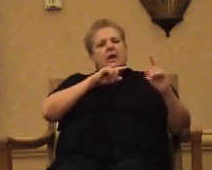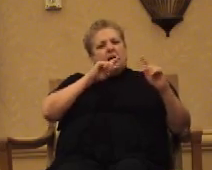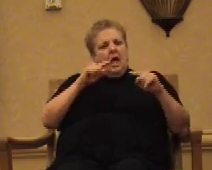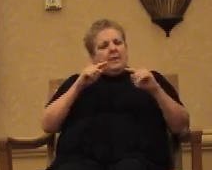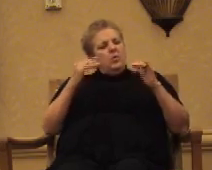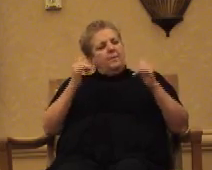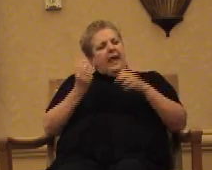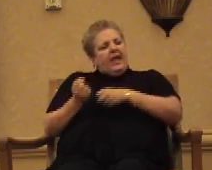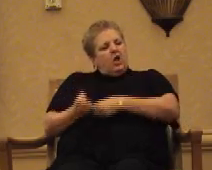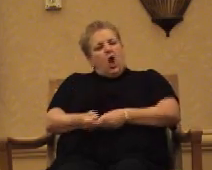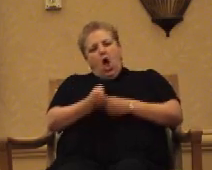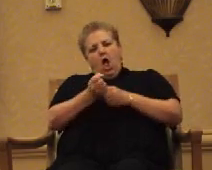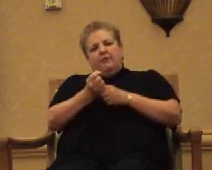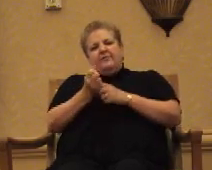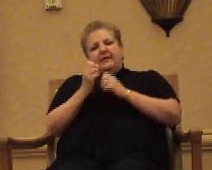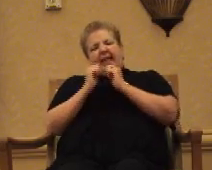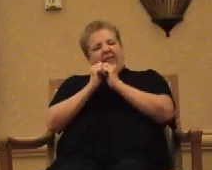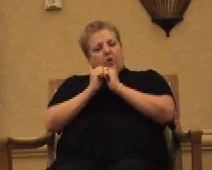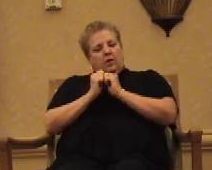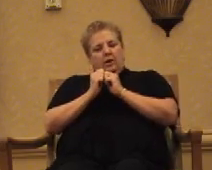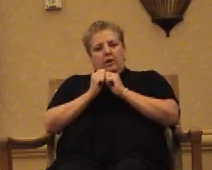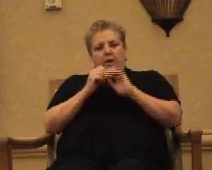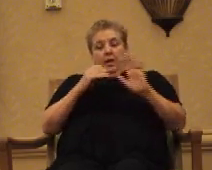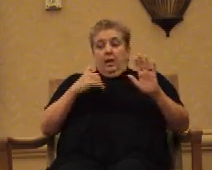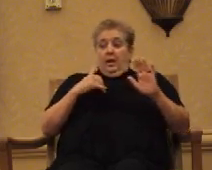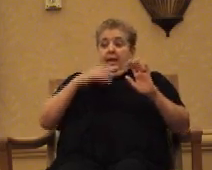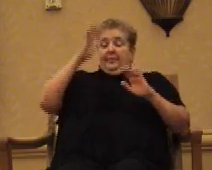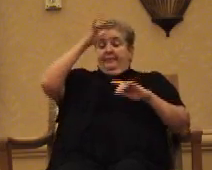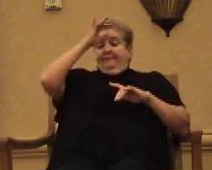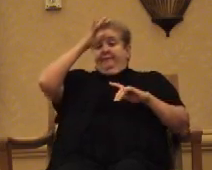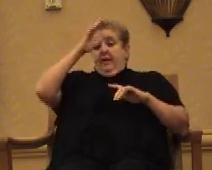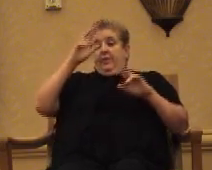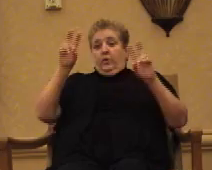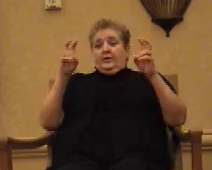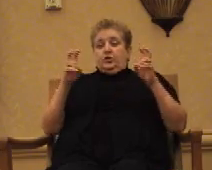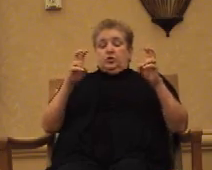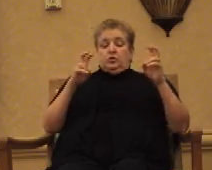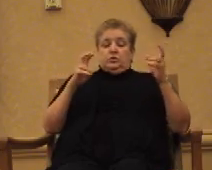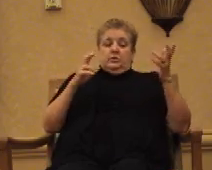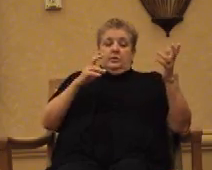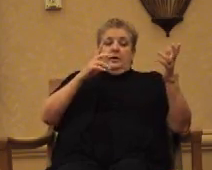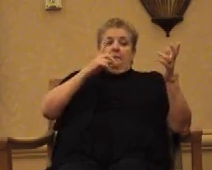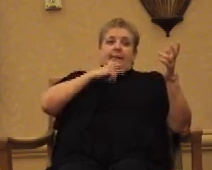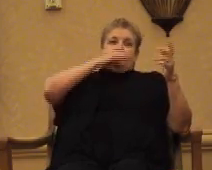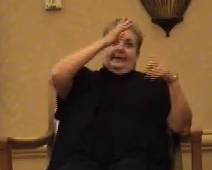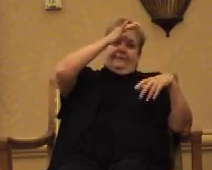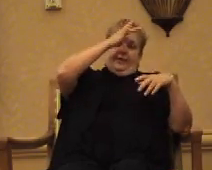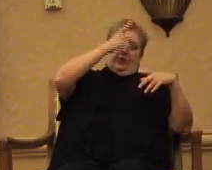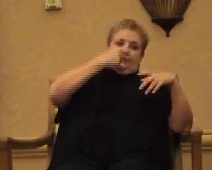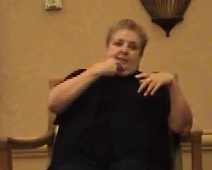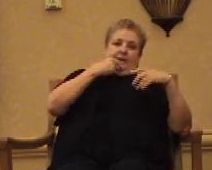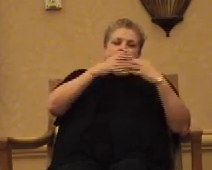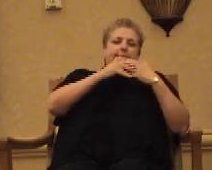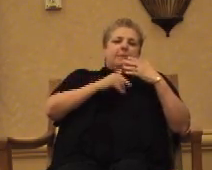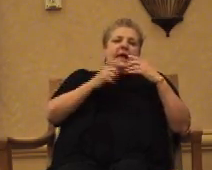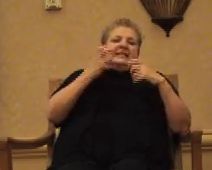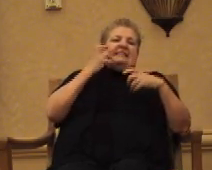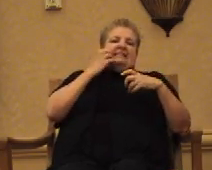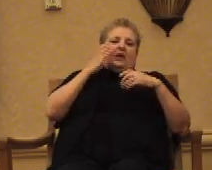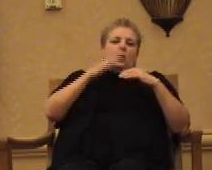these father issues and I thought, oh, there's an adult man. My stepfather had said things like blood is thicker than water. And I knew